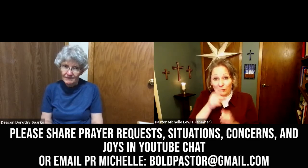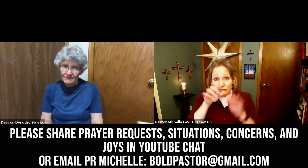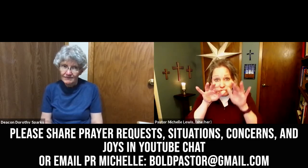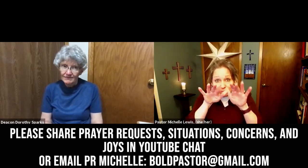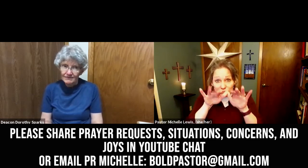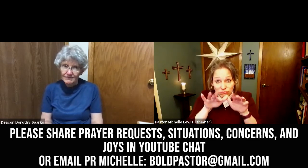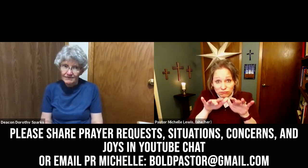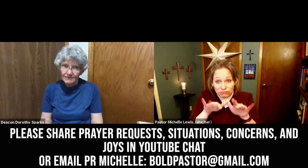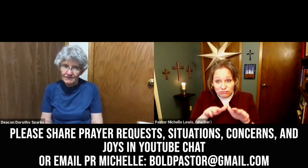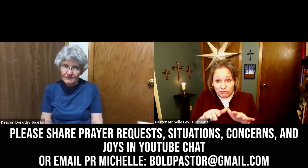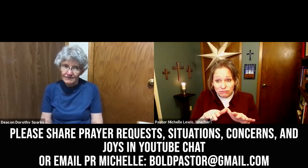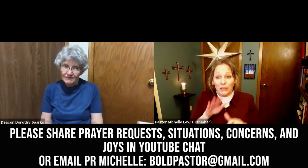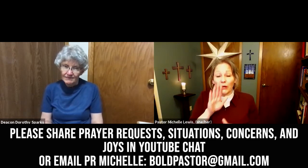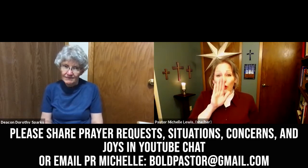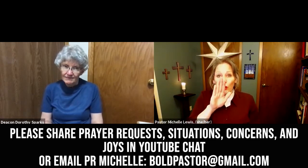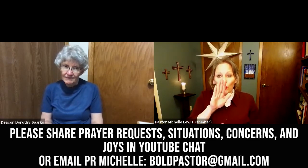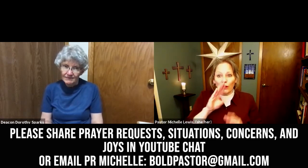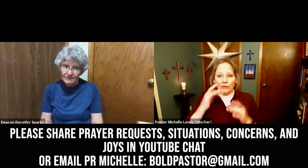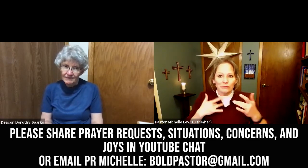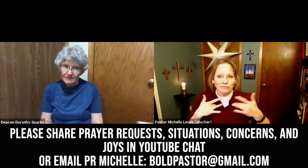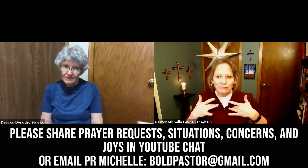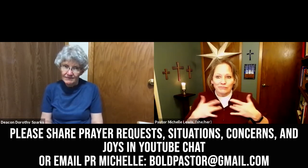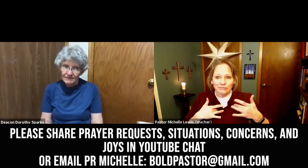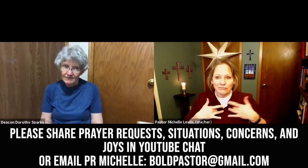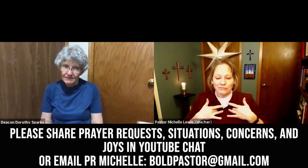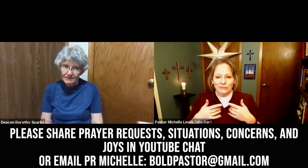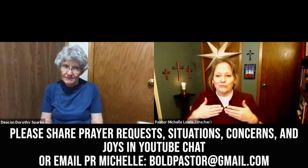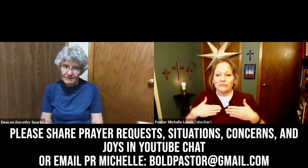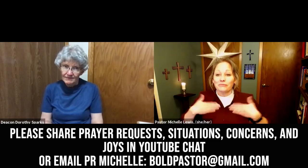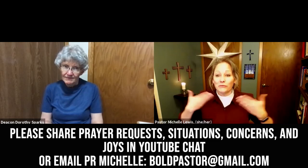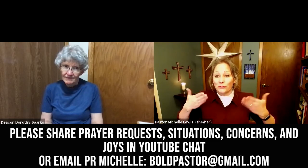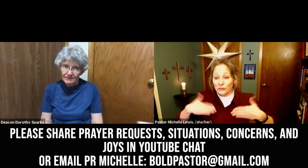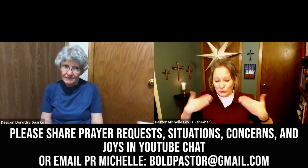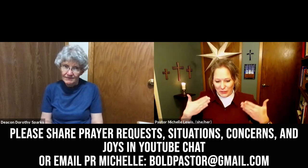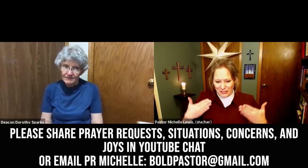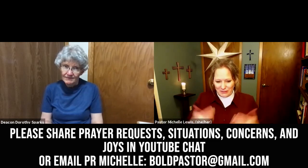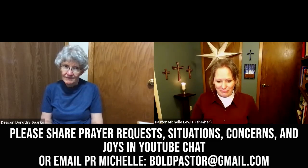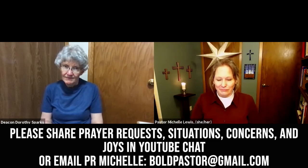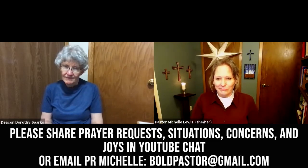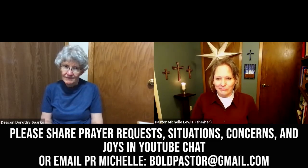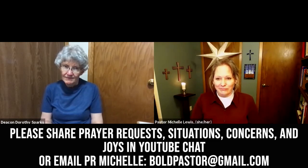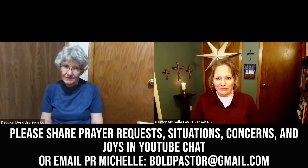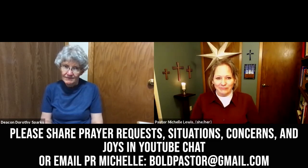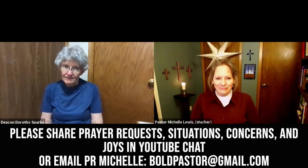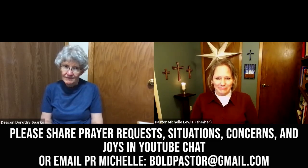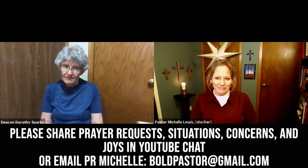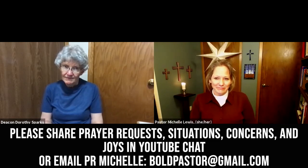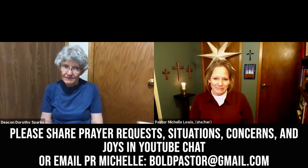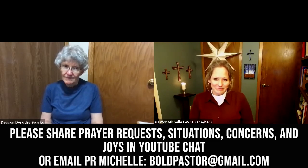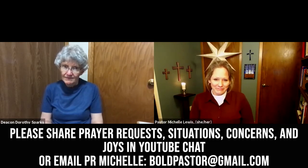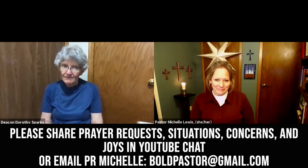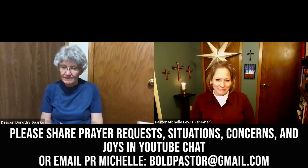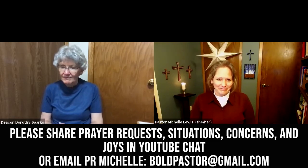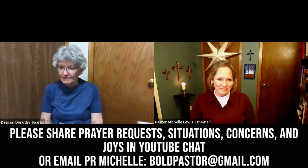So go ahead and share the names and situations of the people that you're concerned with or